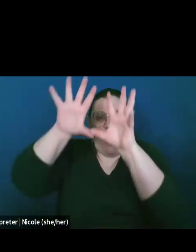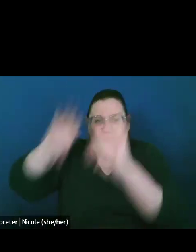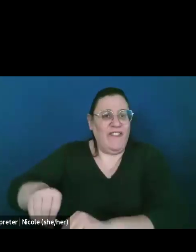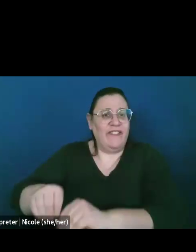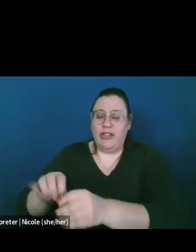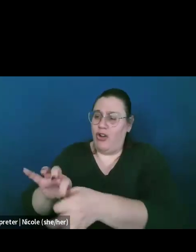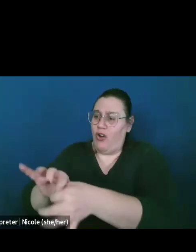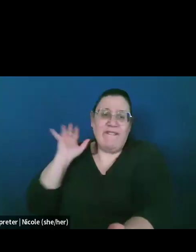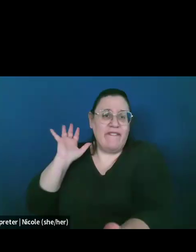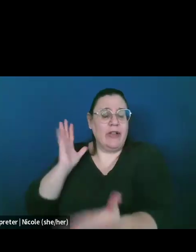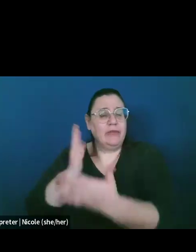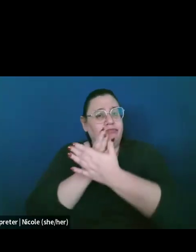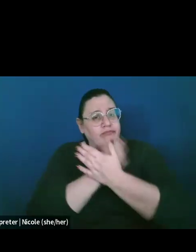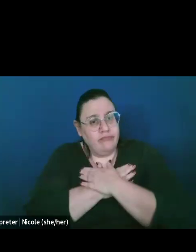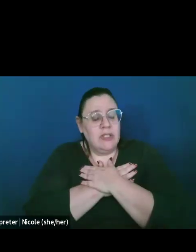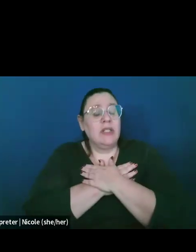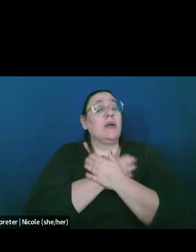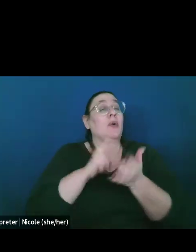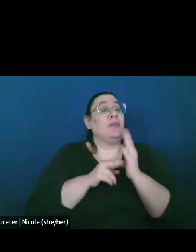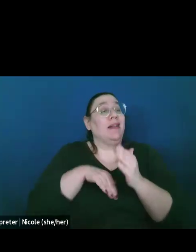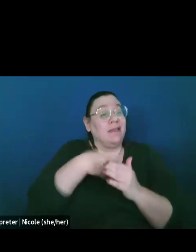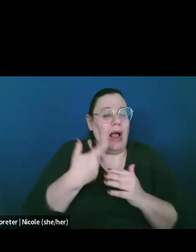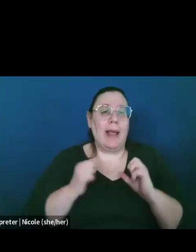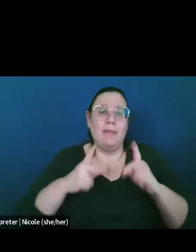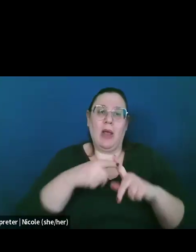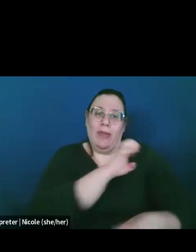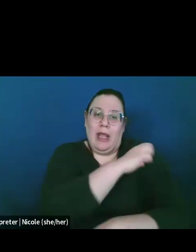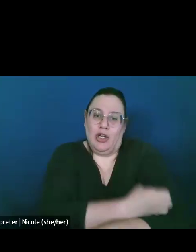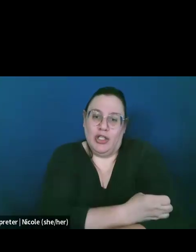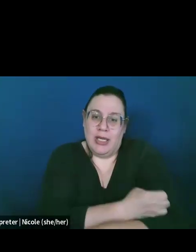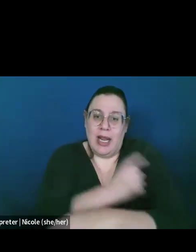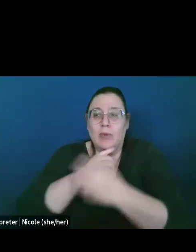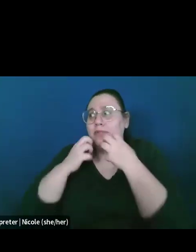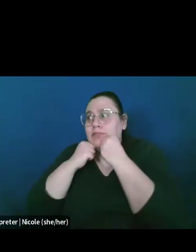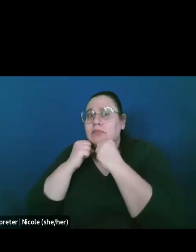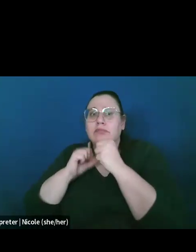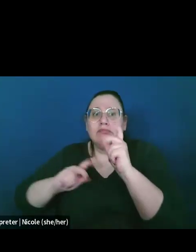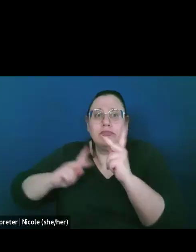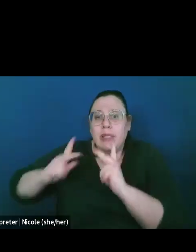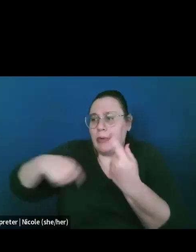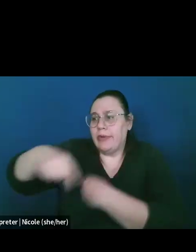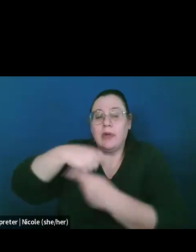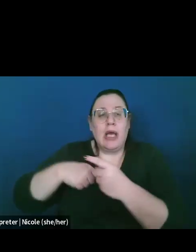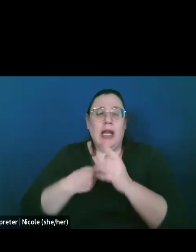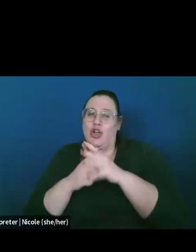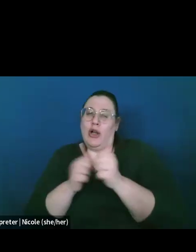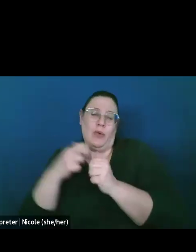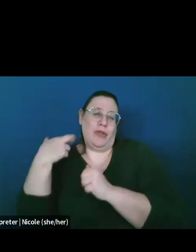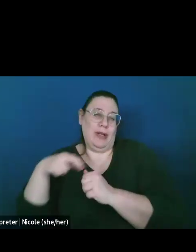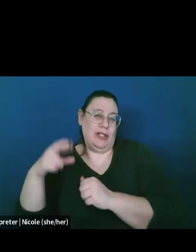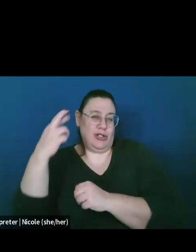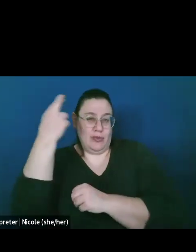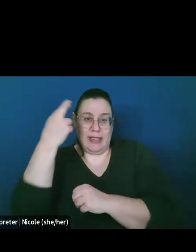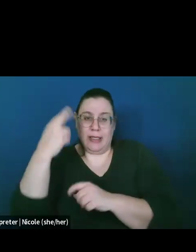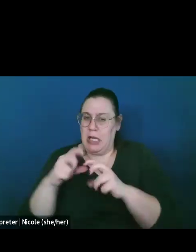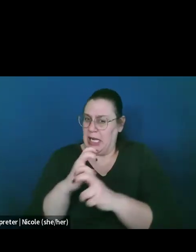can bring our energy to our work, but also to the ones we love. And then it started as a religious observance, but I also have a very strict no work